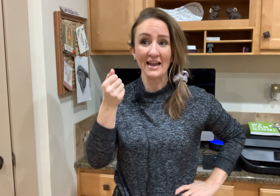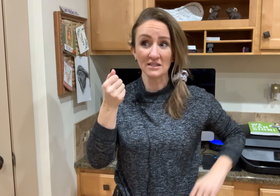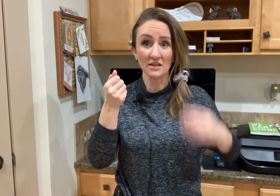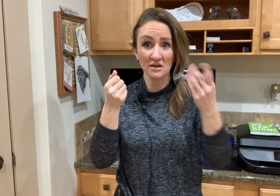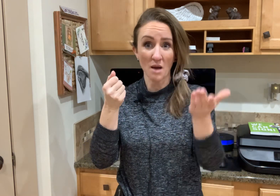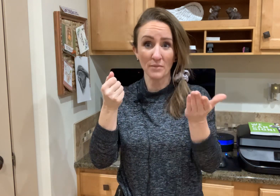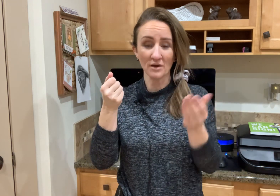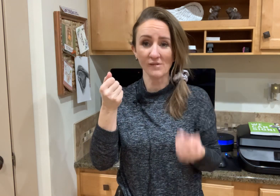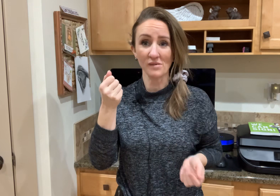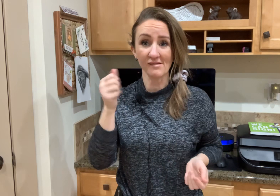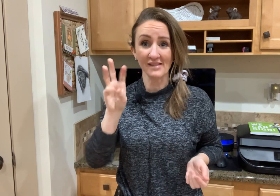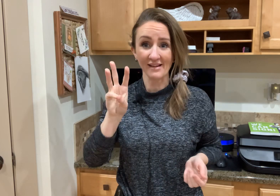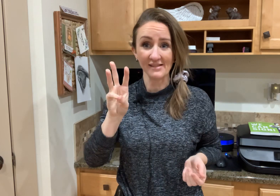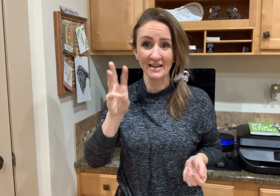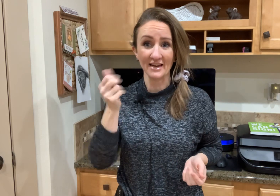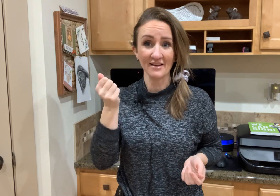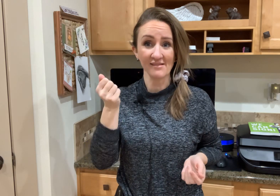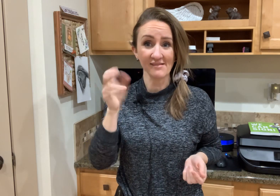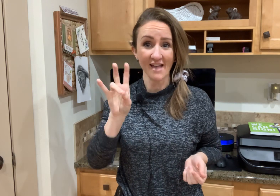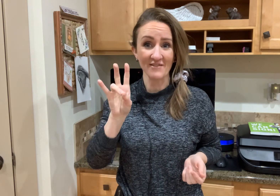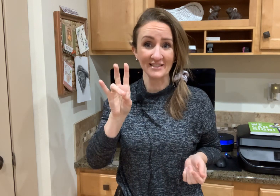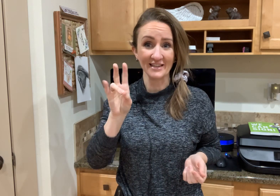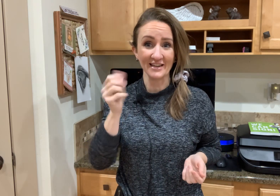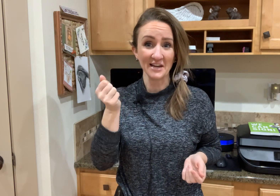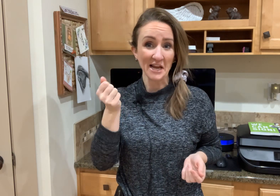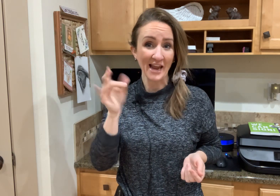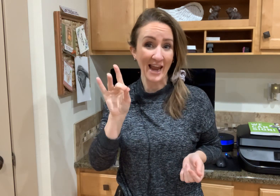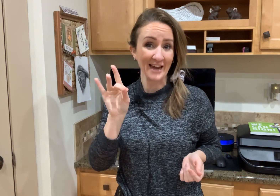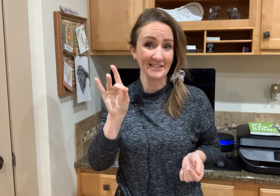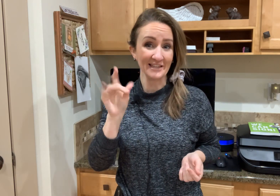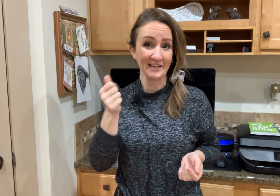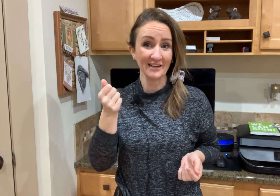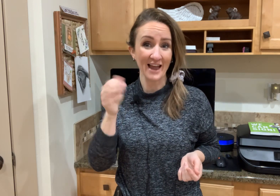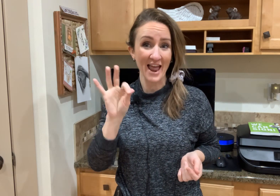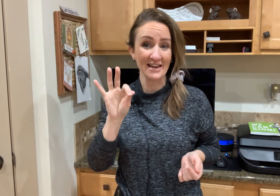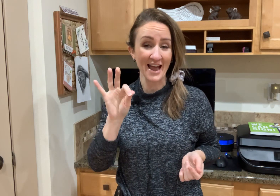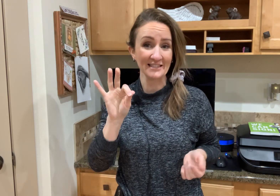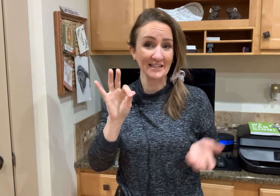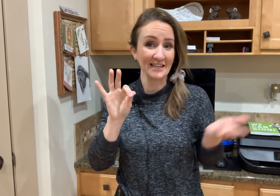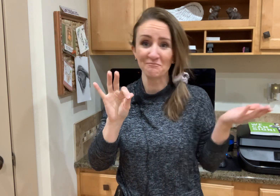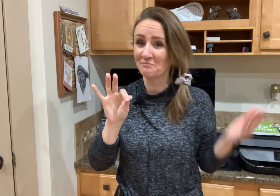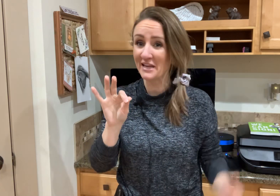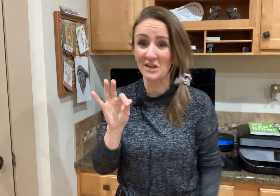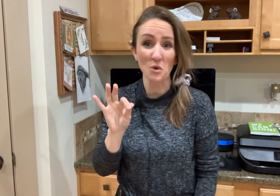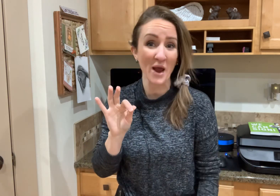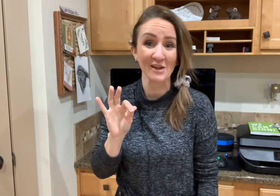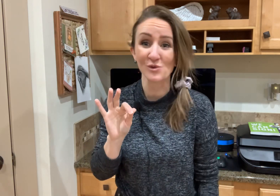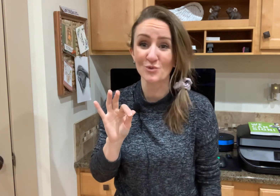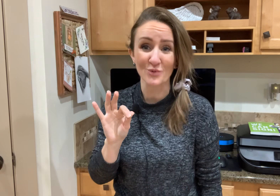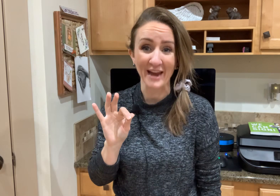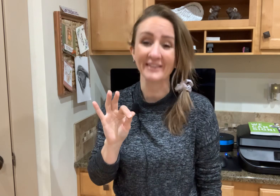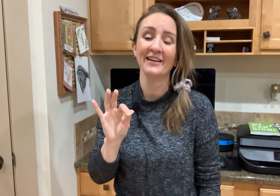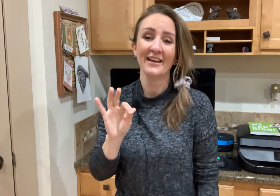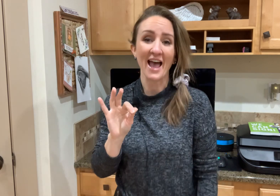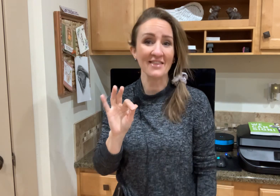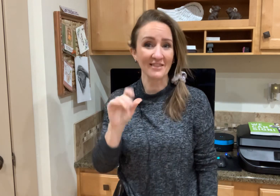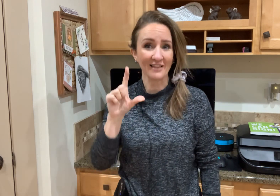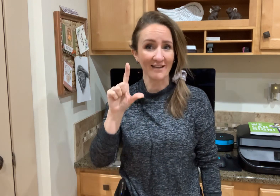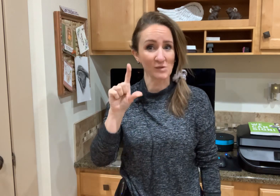the number. So 16, 17, 18, and 19. Either way is great. And then the last one